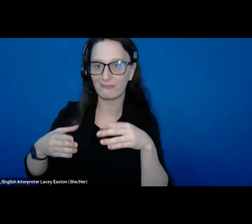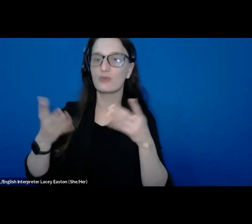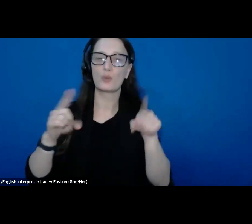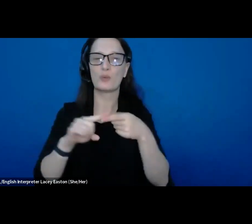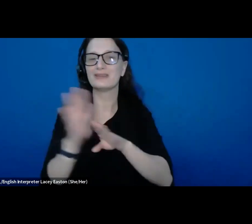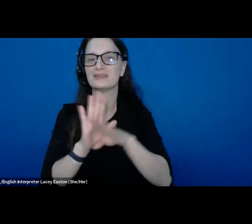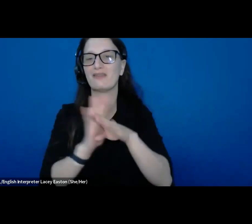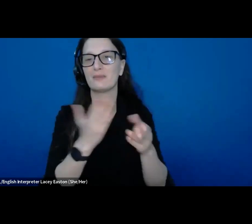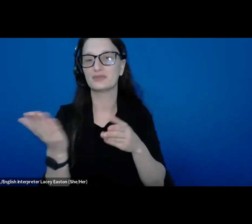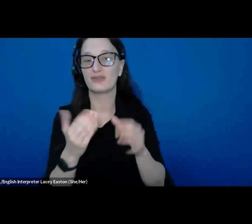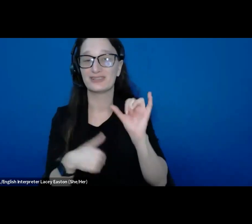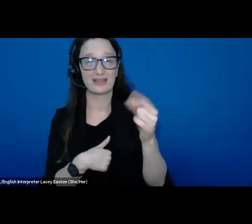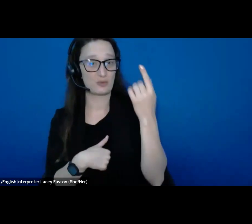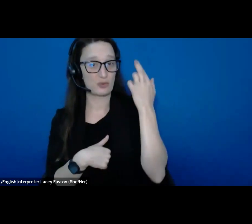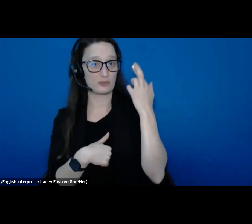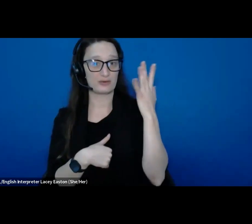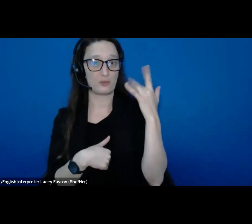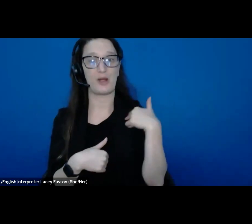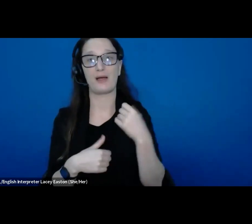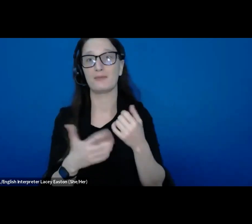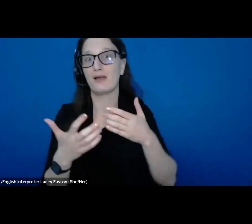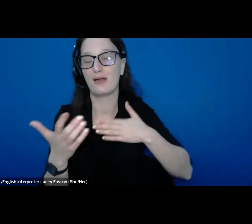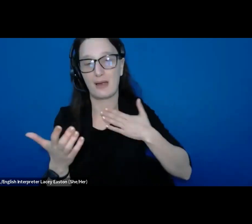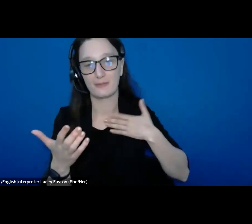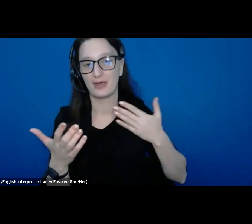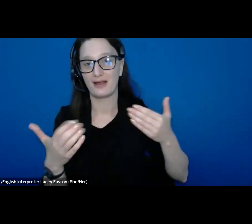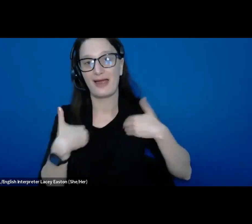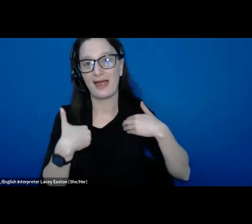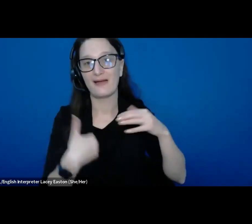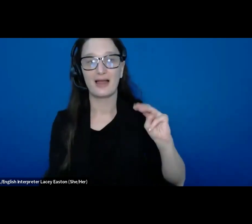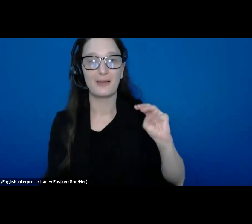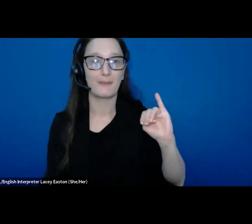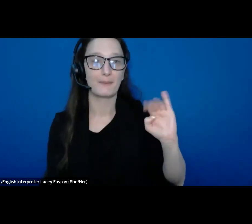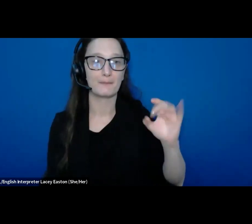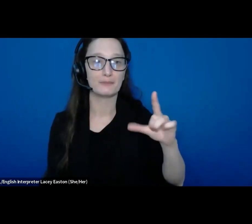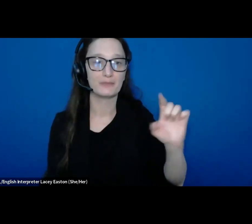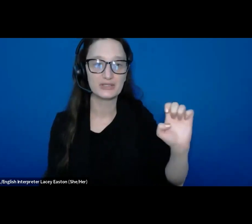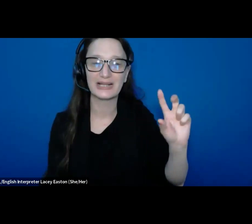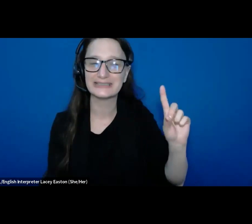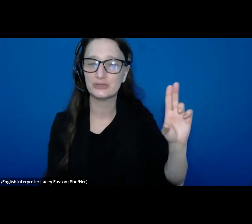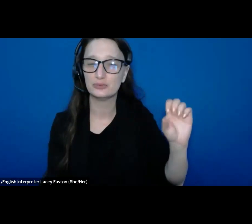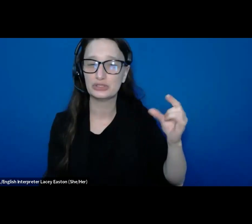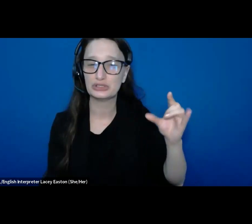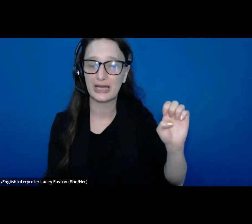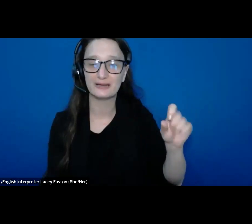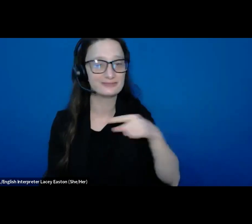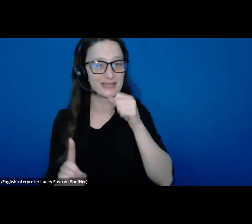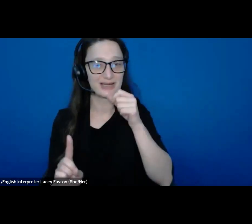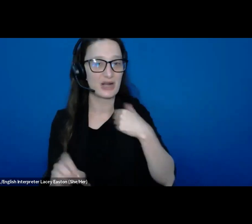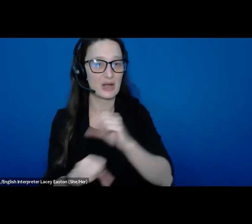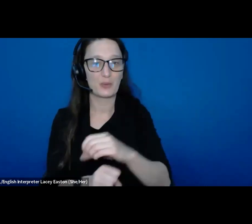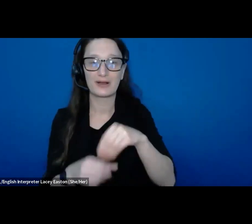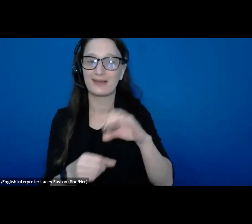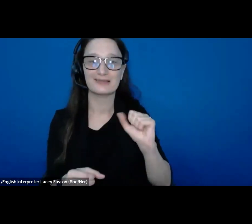reasons why I'm so happy to have Michelle Duchesne, who did not work in our Sacramento office and is more familiar with some of the